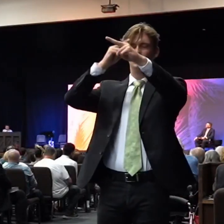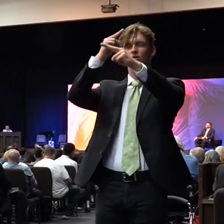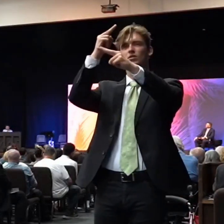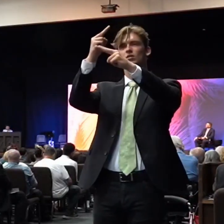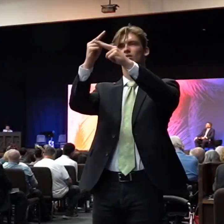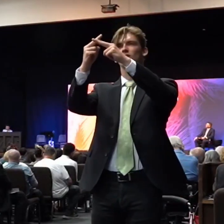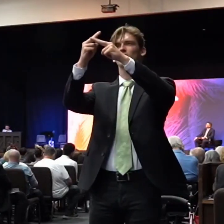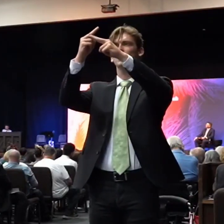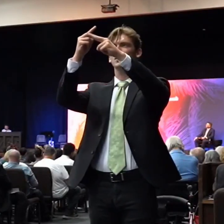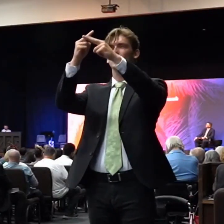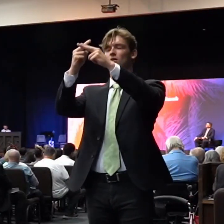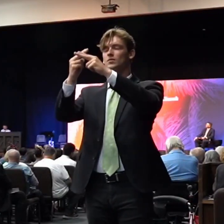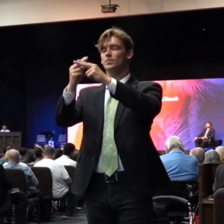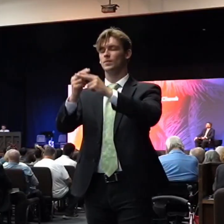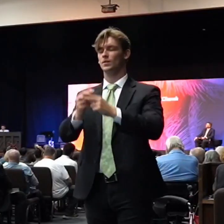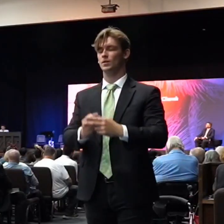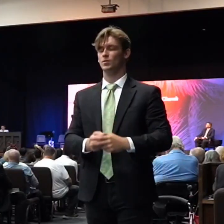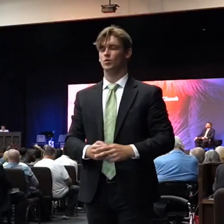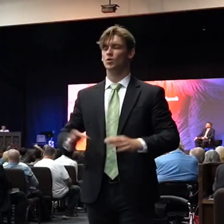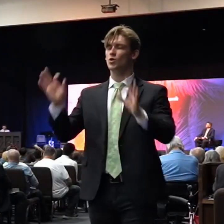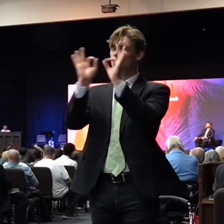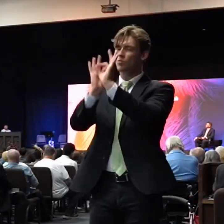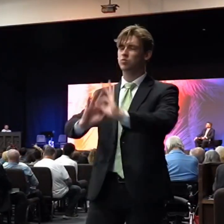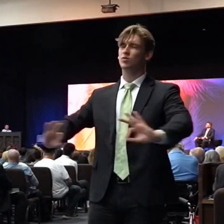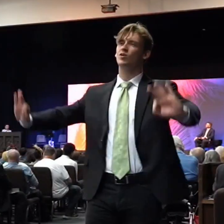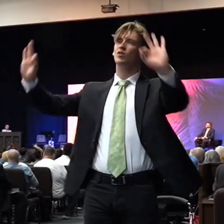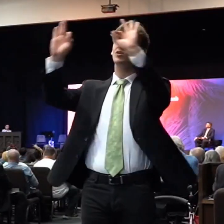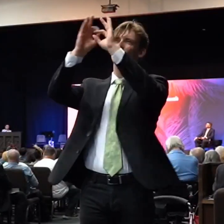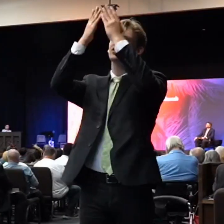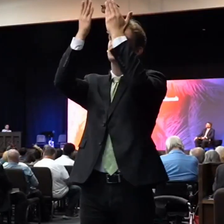is your name,